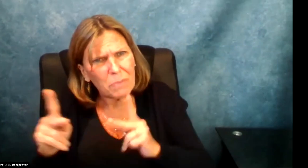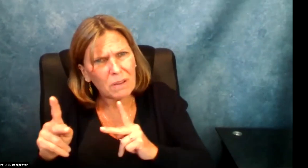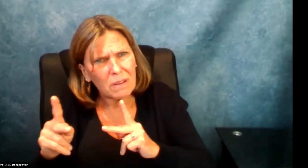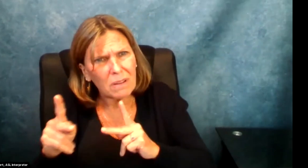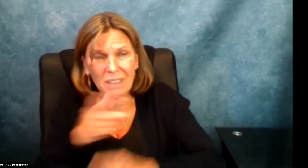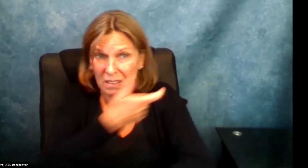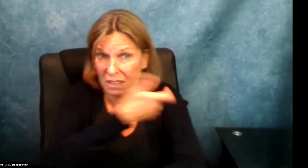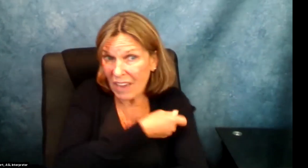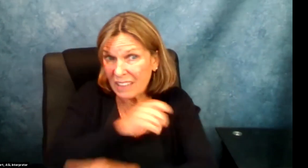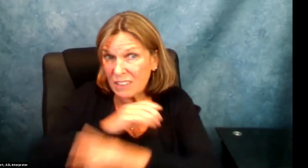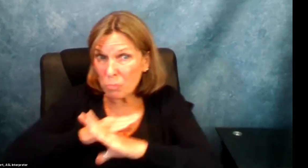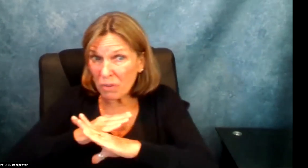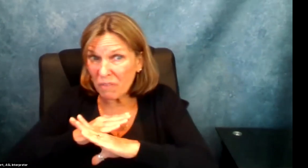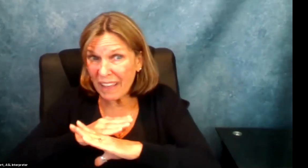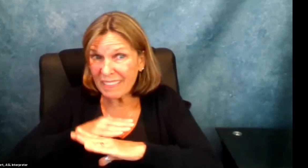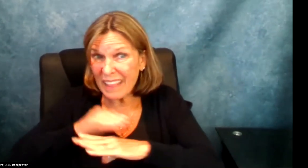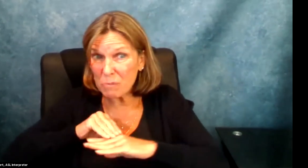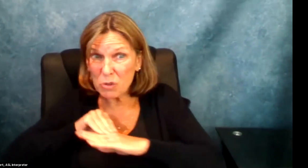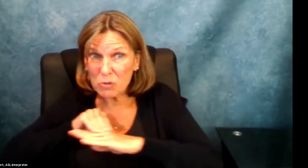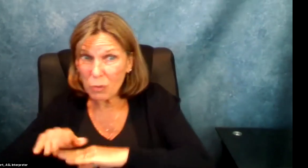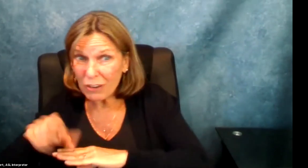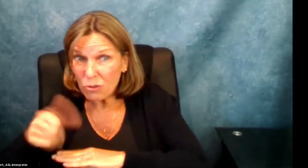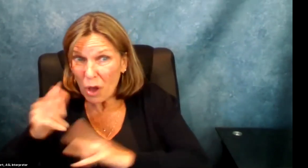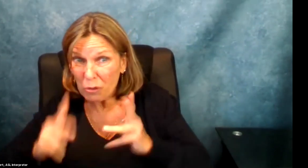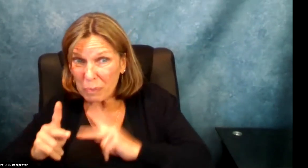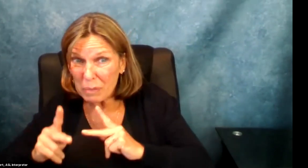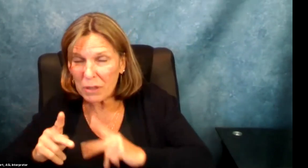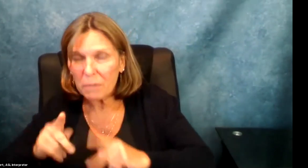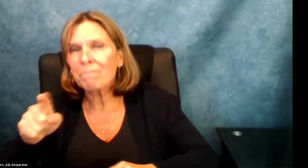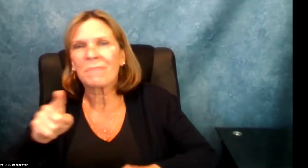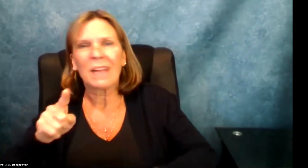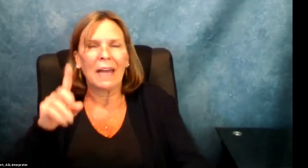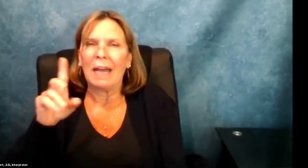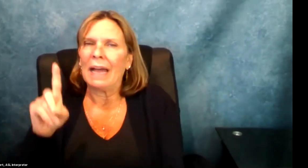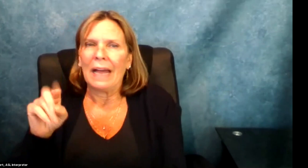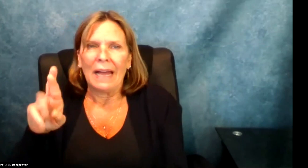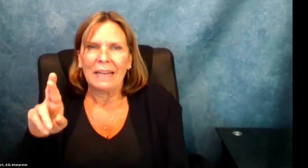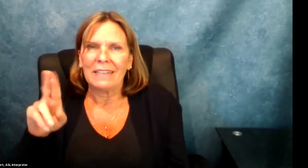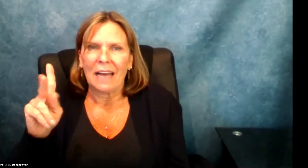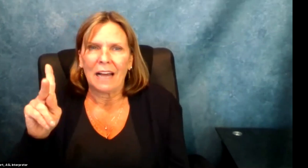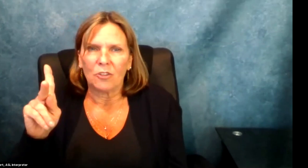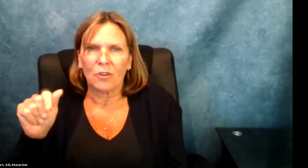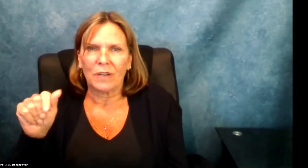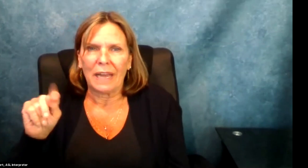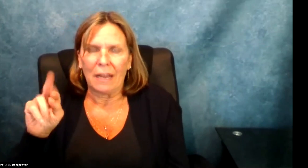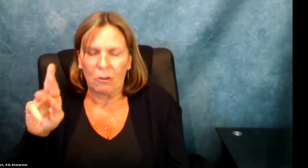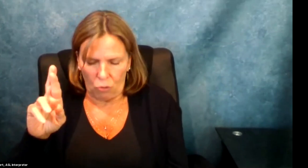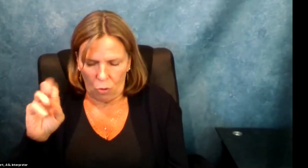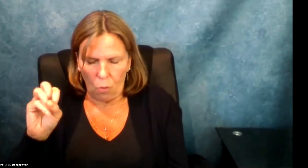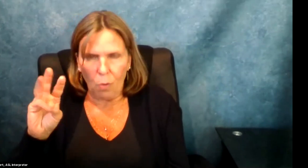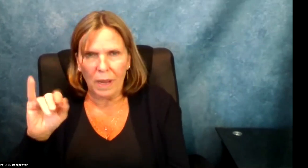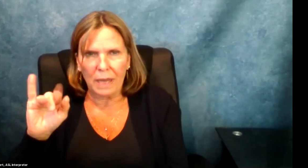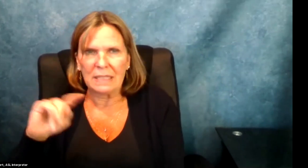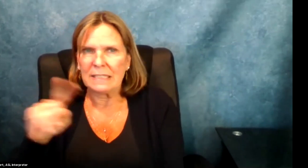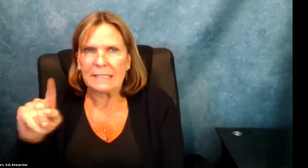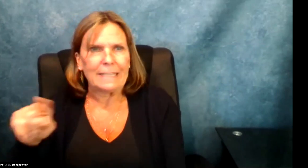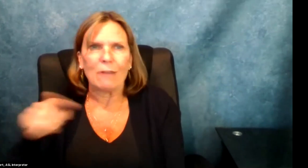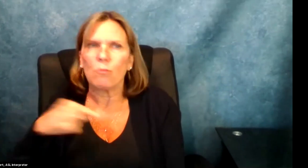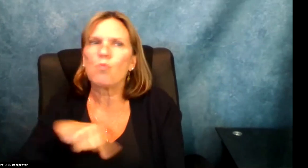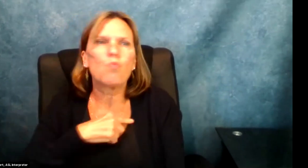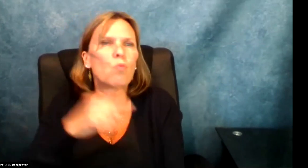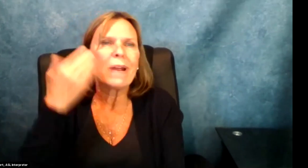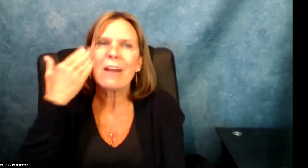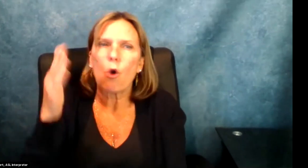So we don't know. The honest answer is that there are breakthrough, quote unquote,